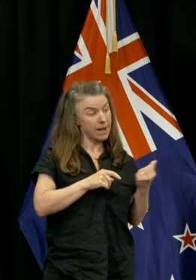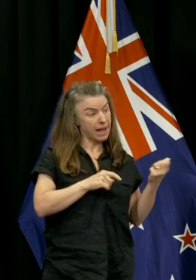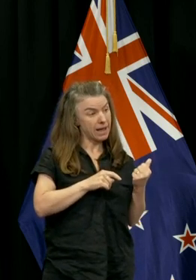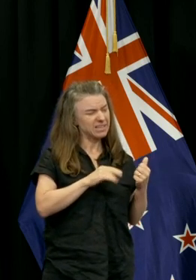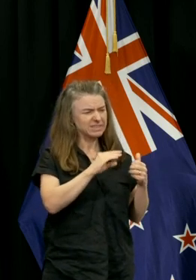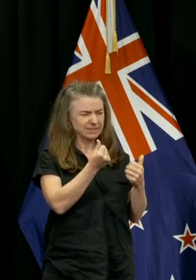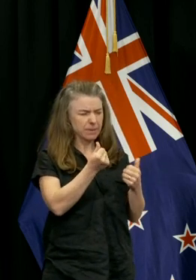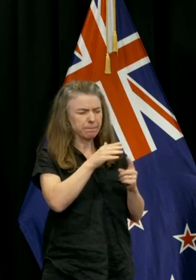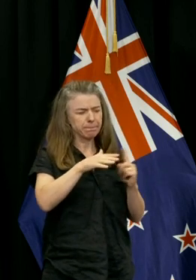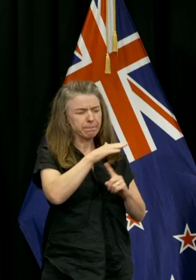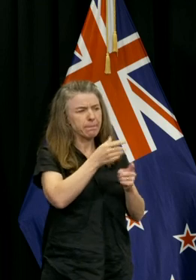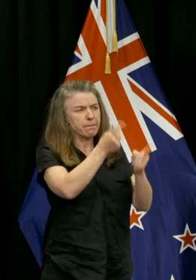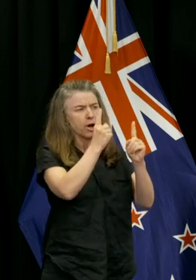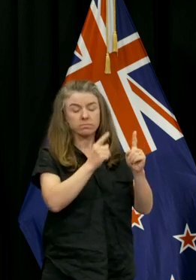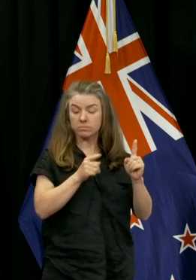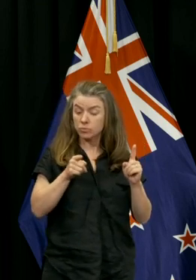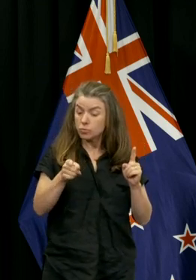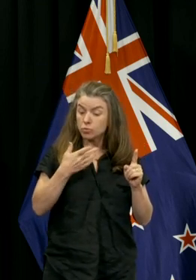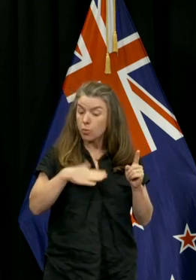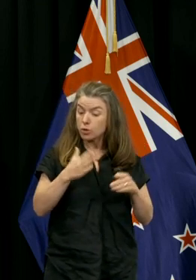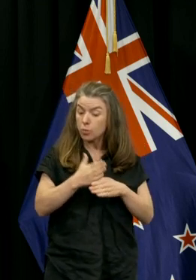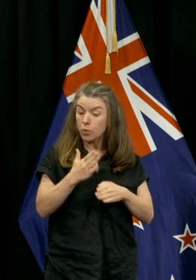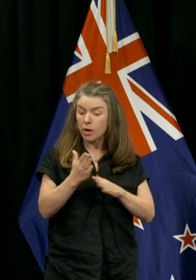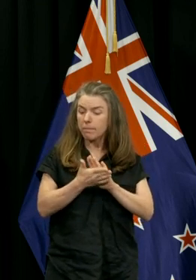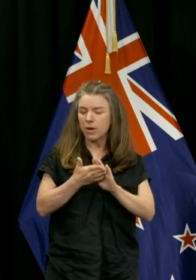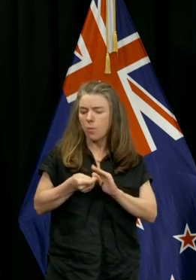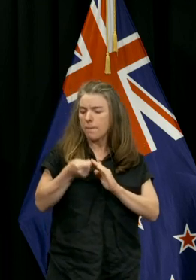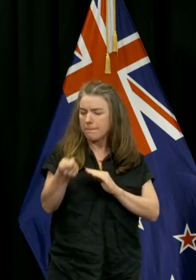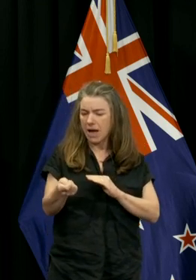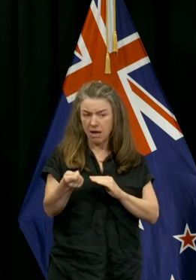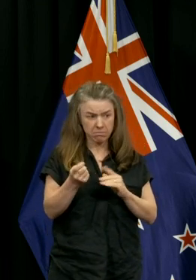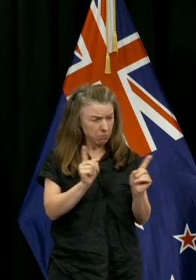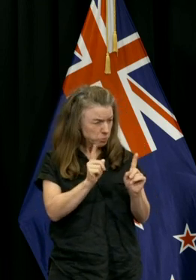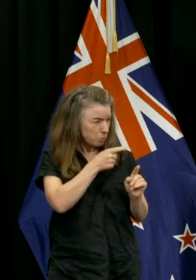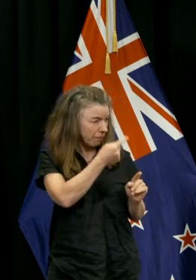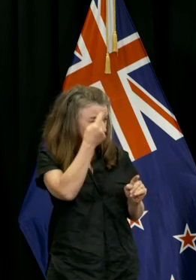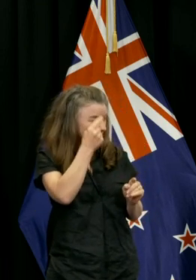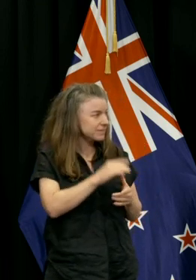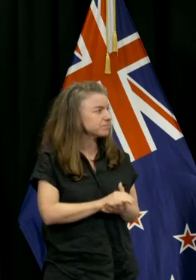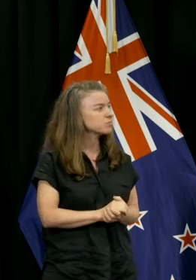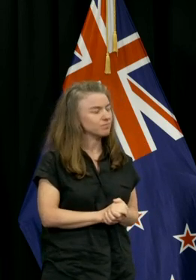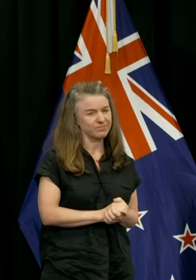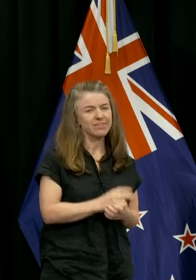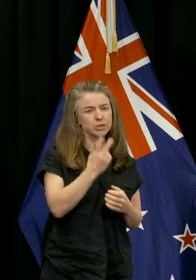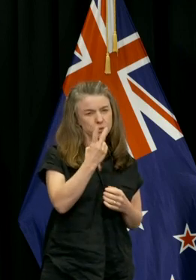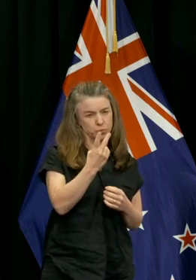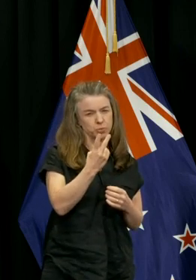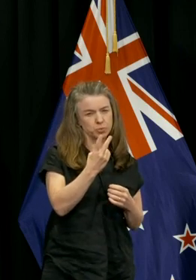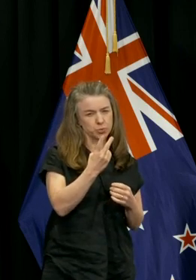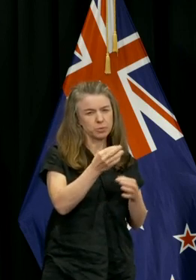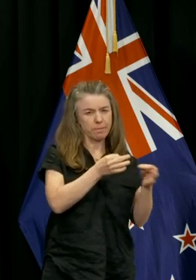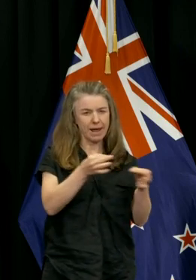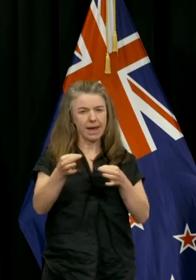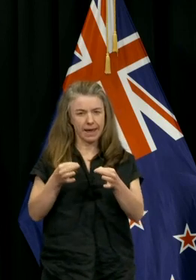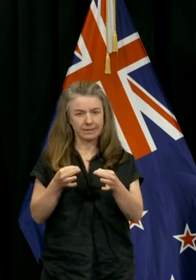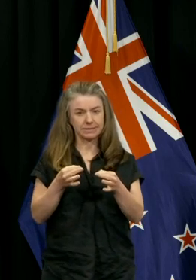employer has said, no, if you're choosing not to work, you will not. Look, that is dealt with, as you know, there were two schemes, and that is dealt with under the